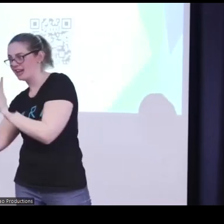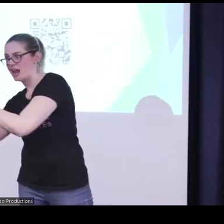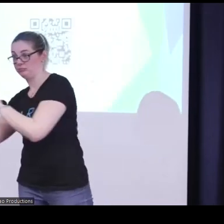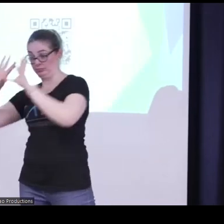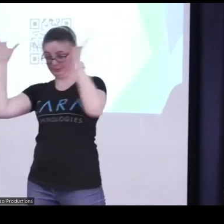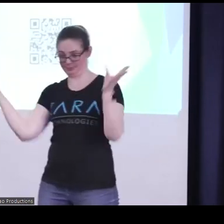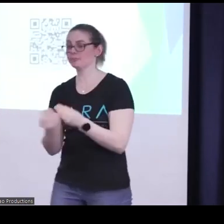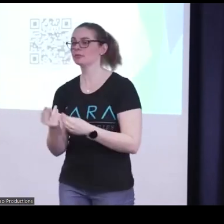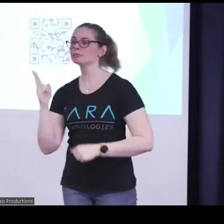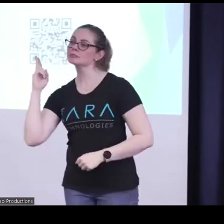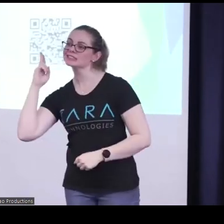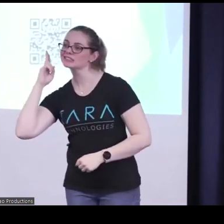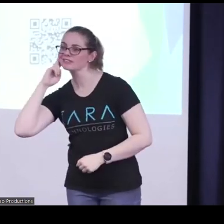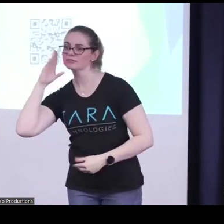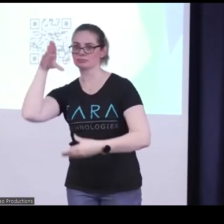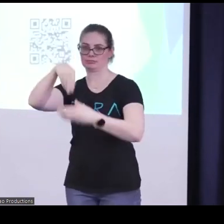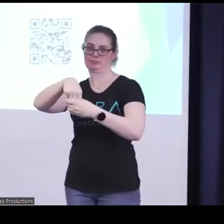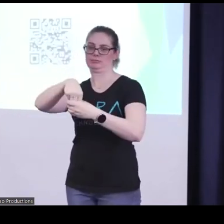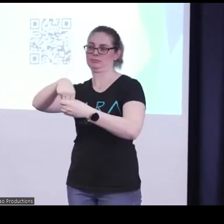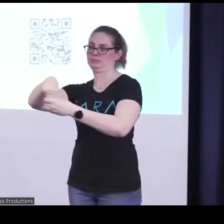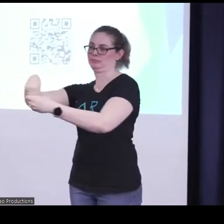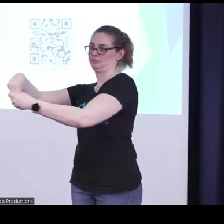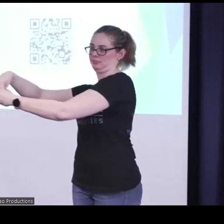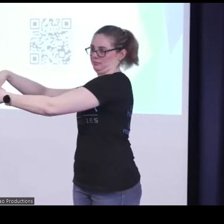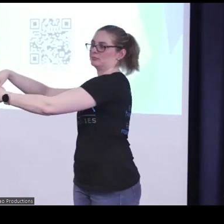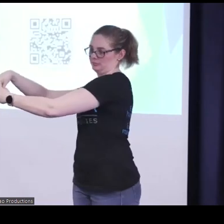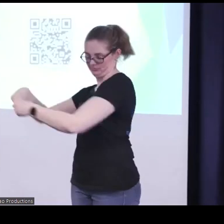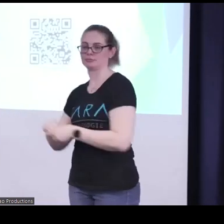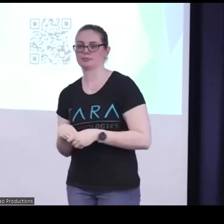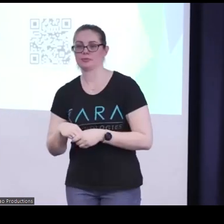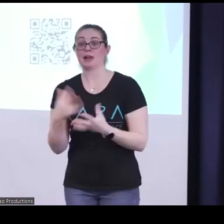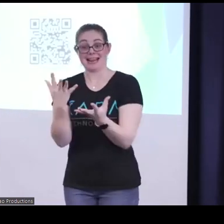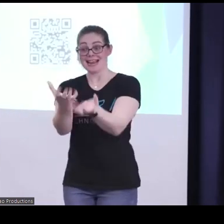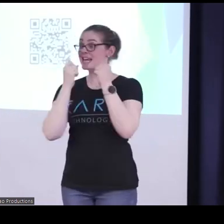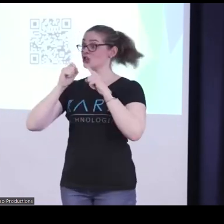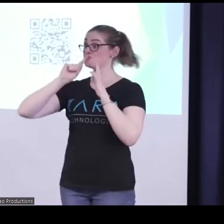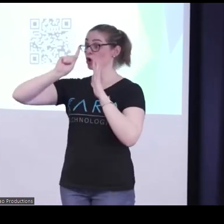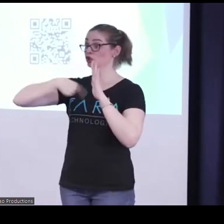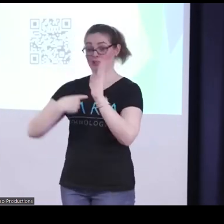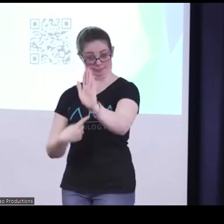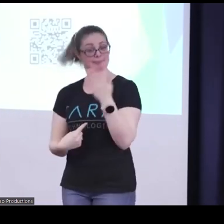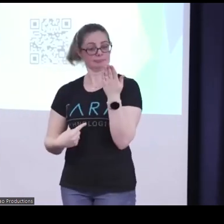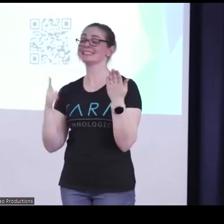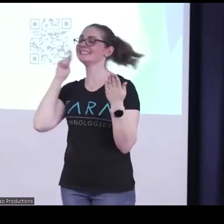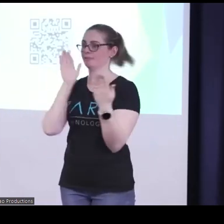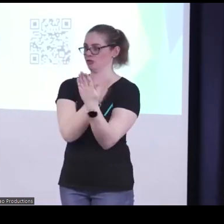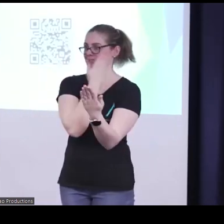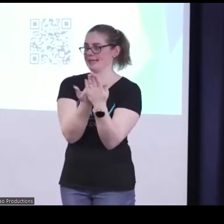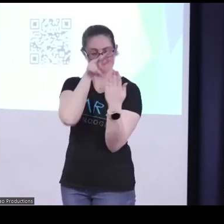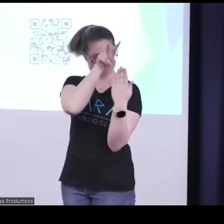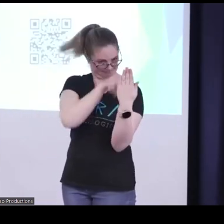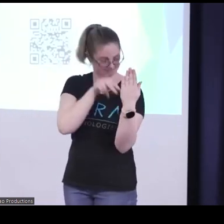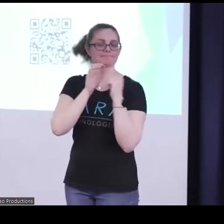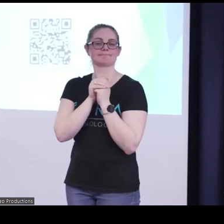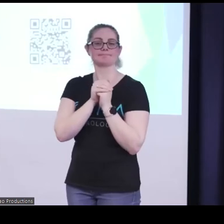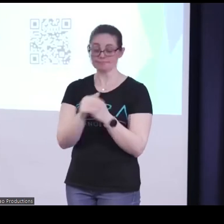reviewing the content, the creation of the avatar, deaf people are involved throughout. So we see